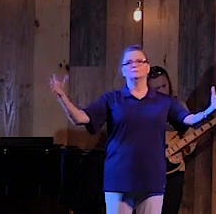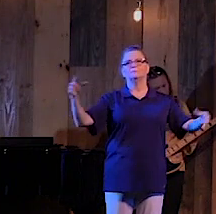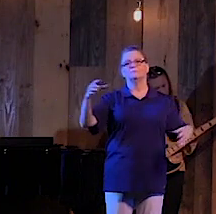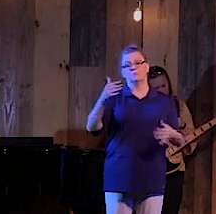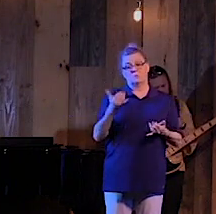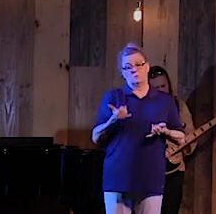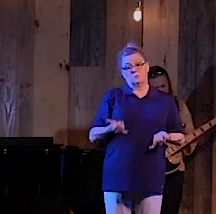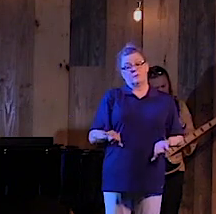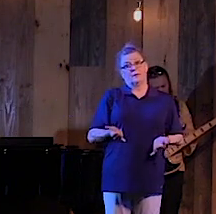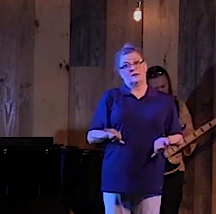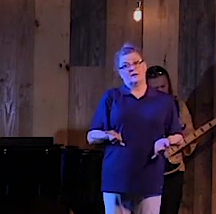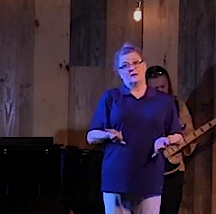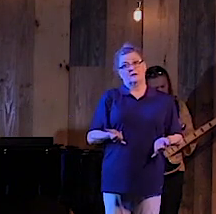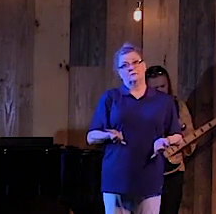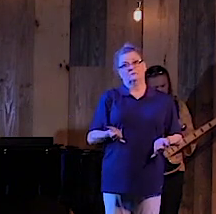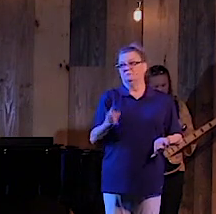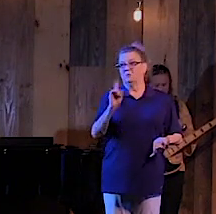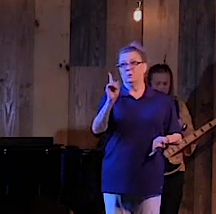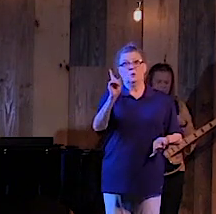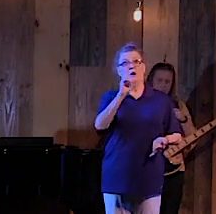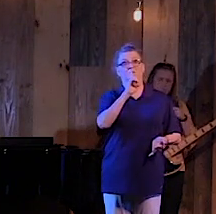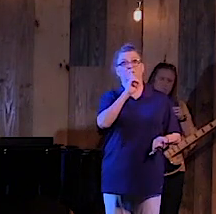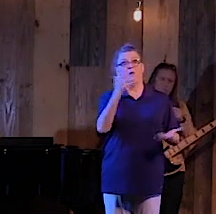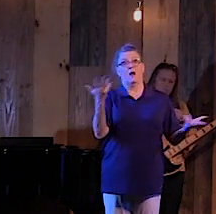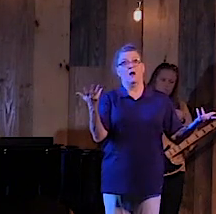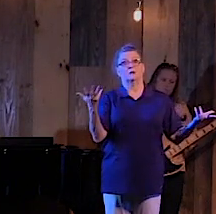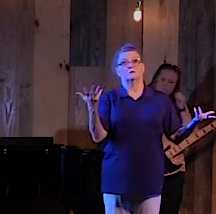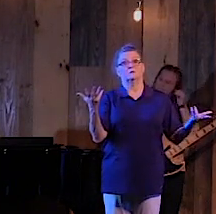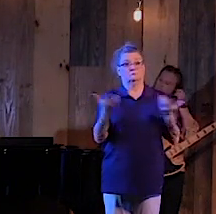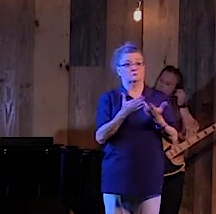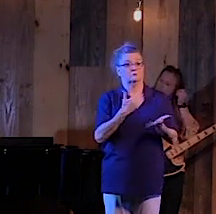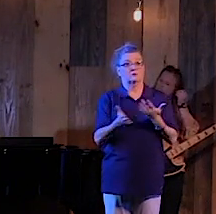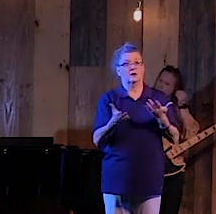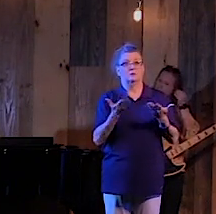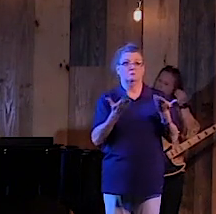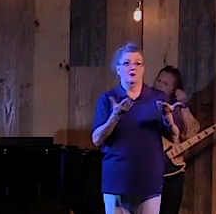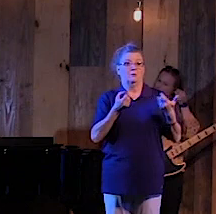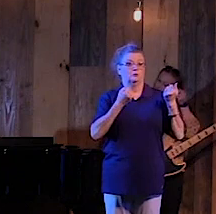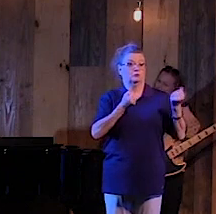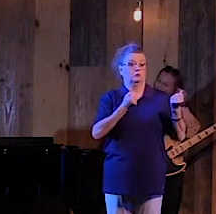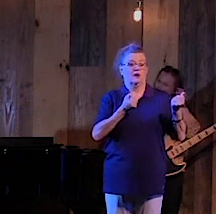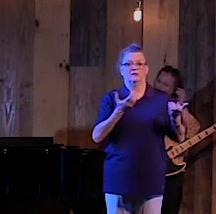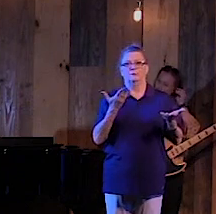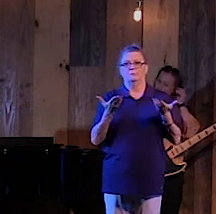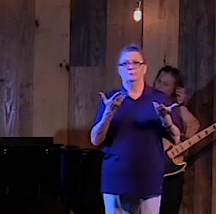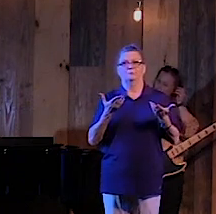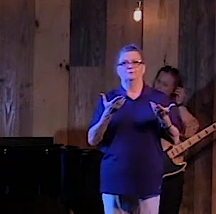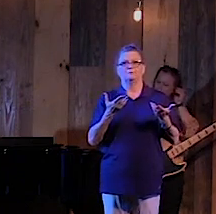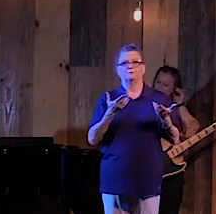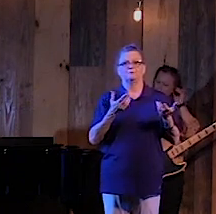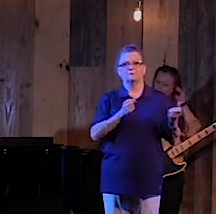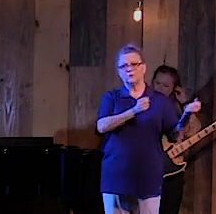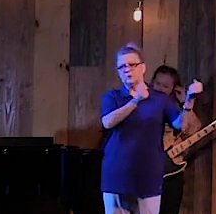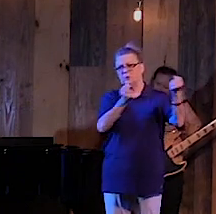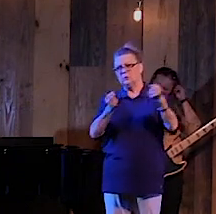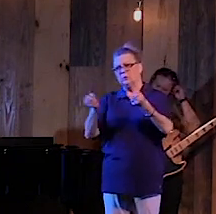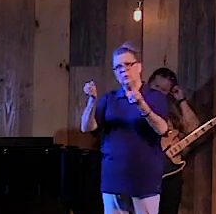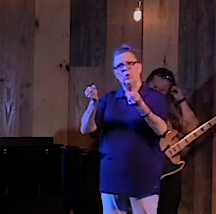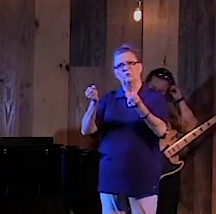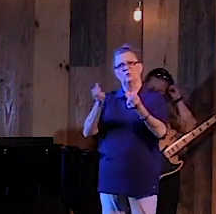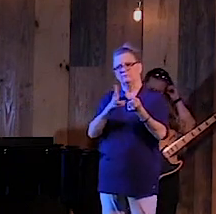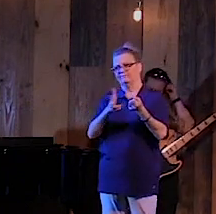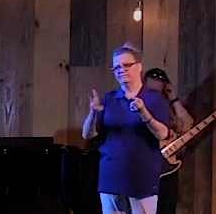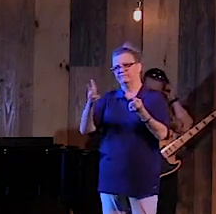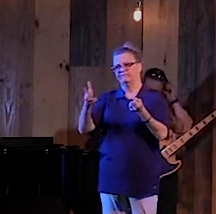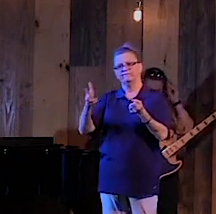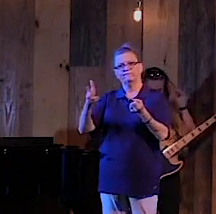now, right where you are, maybe you're driving somewhere right now. Maybe you just need to pull off on the side of the road